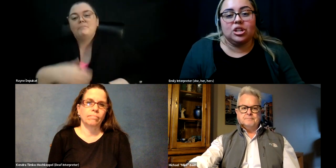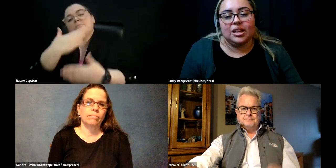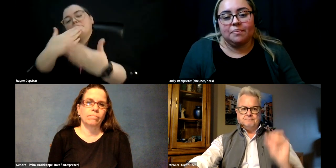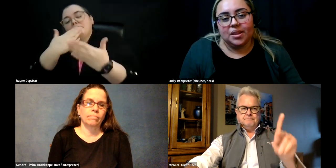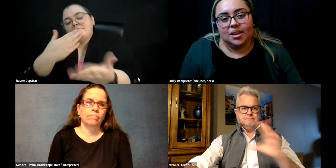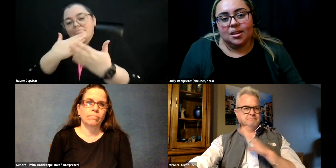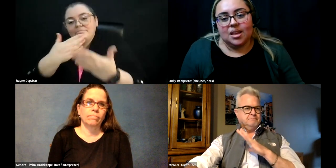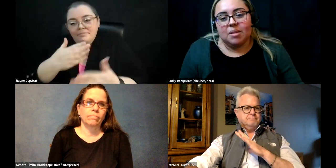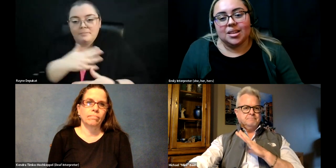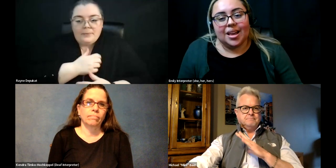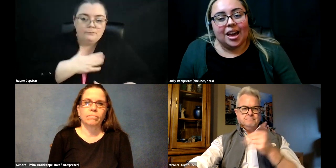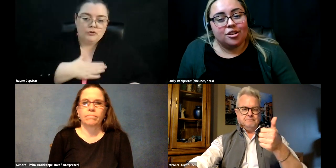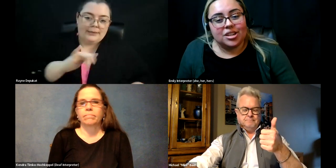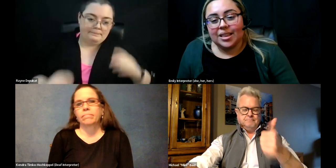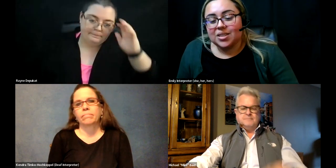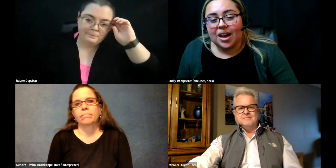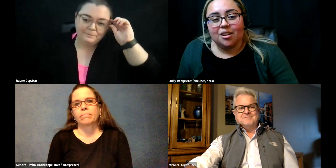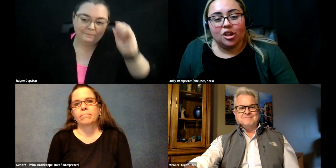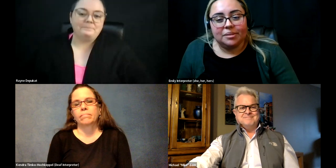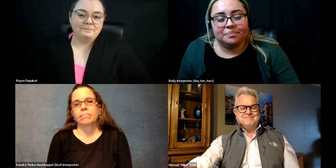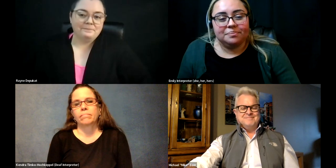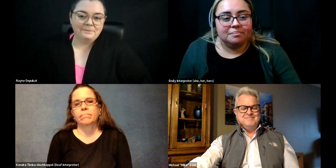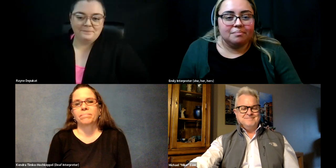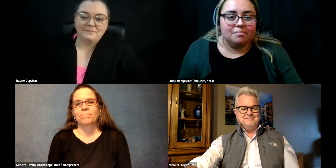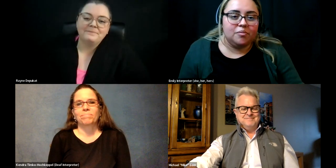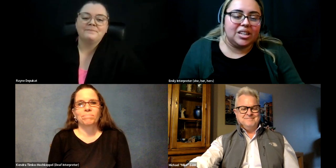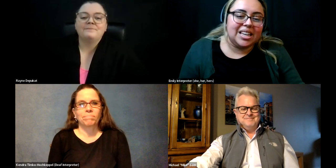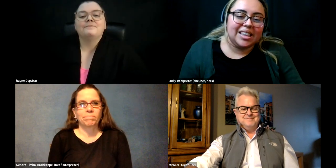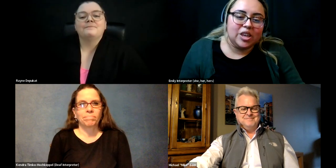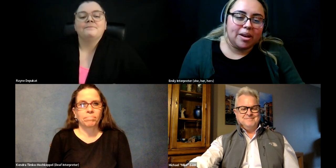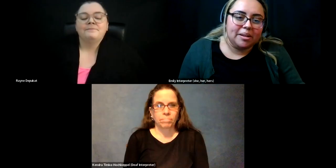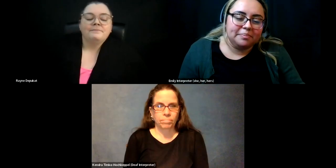unfortunately. And Mike is saying, I understand, that's fine, all good. Rain saying, thank you, Mike.